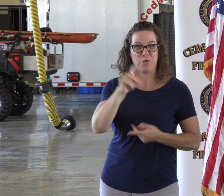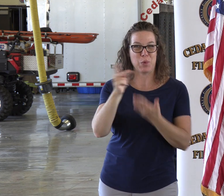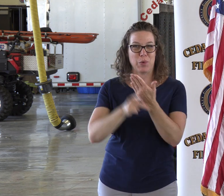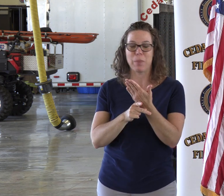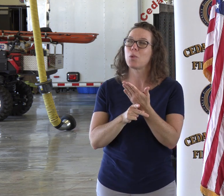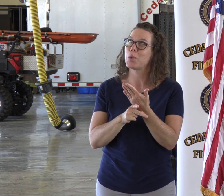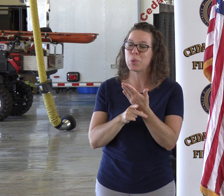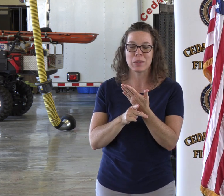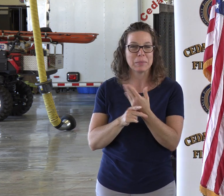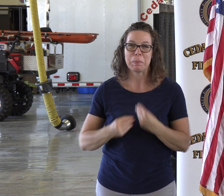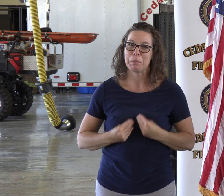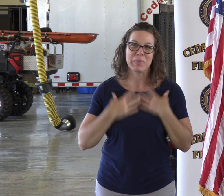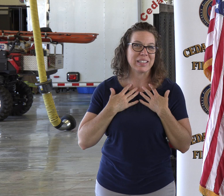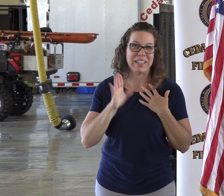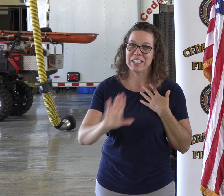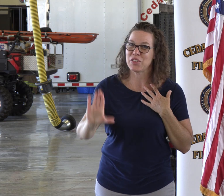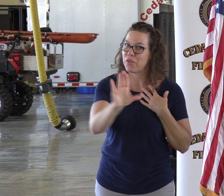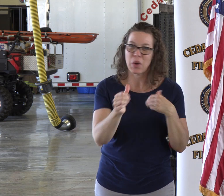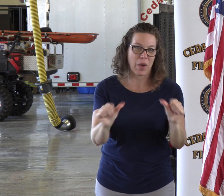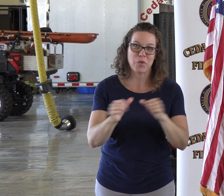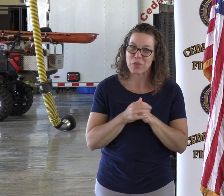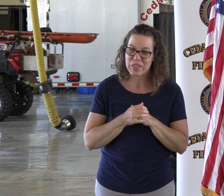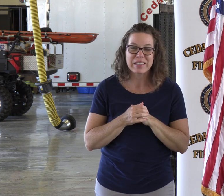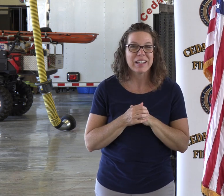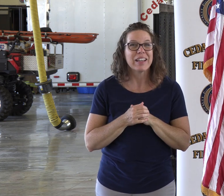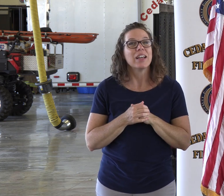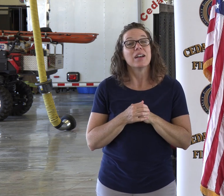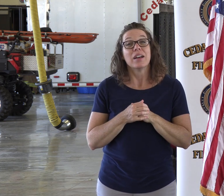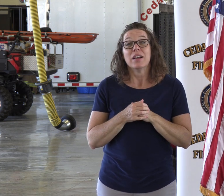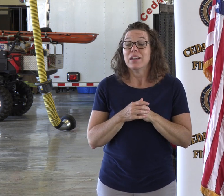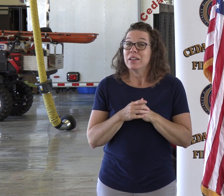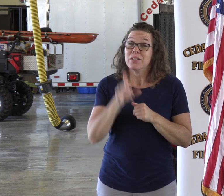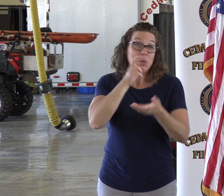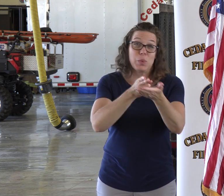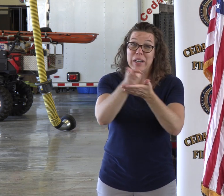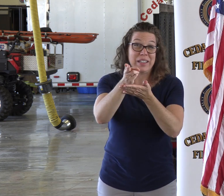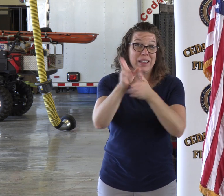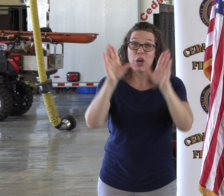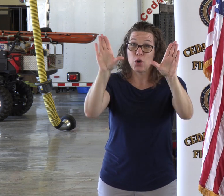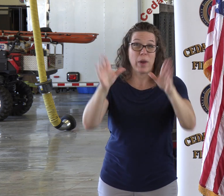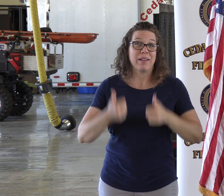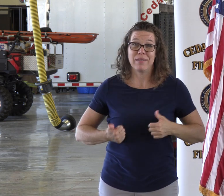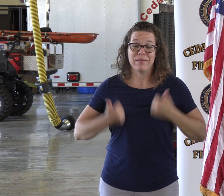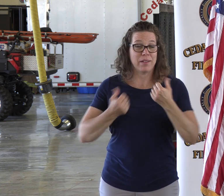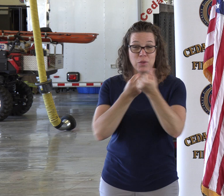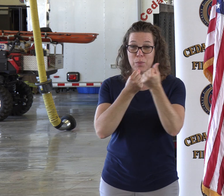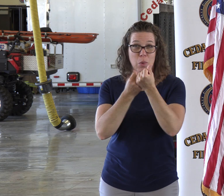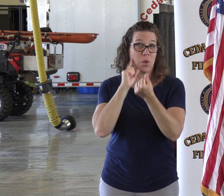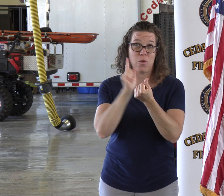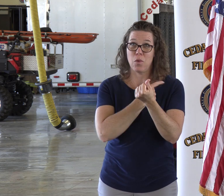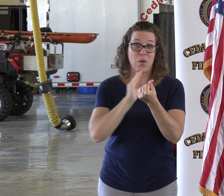very, very pleased with the work that they've been doing in our community. And it's really been a great life support for